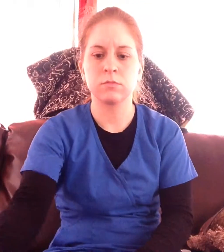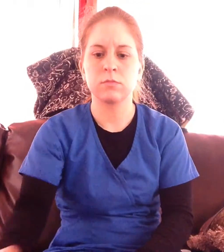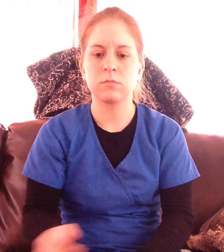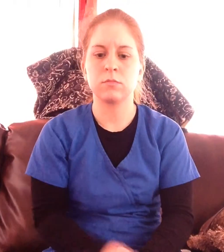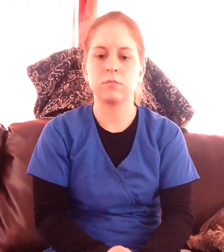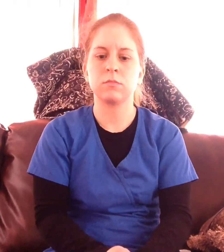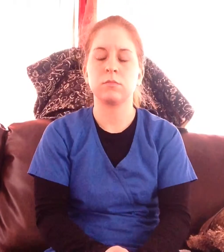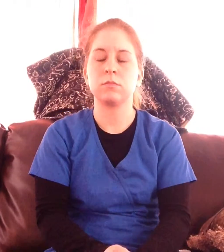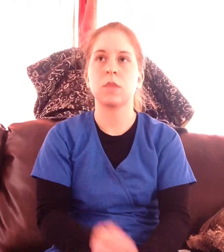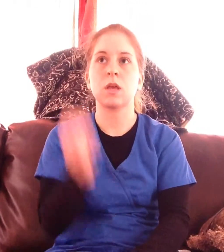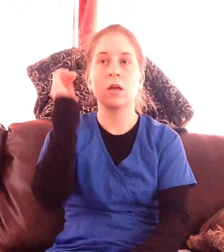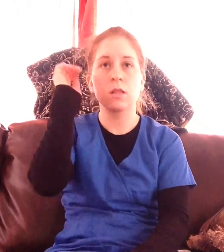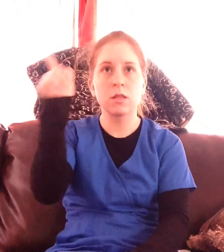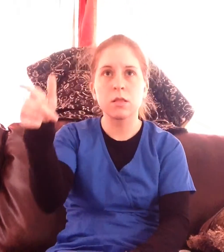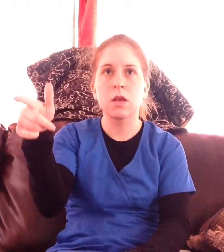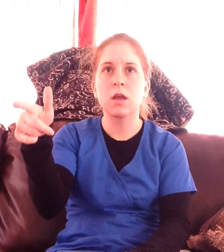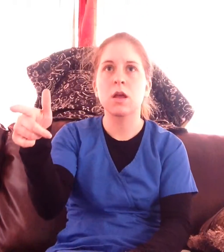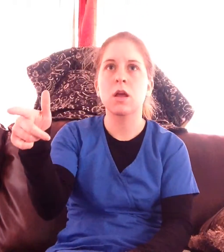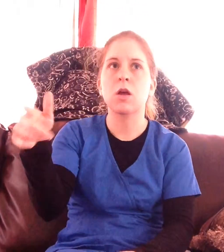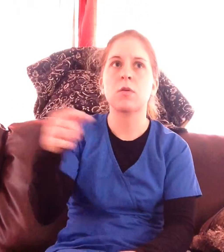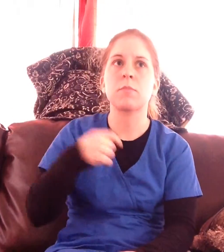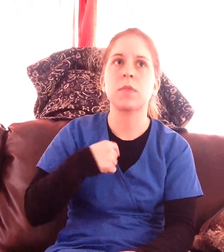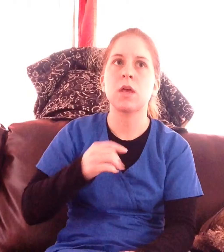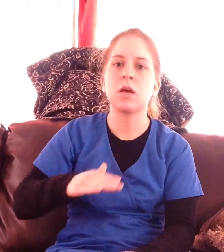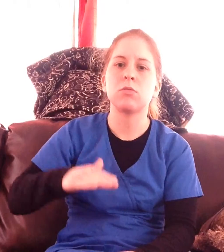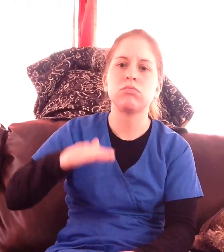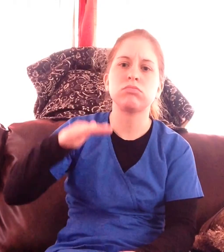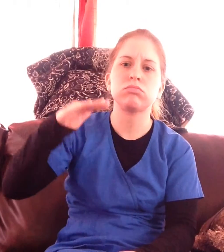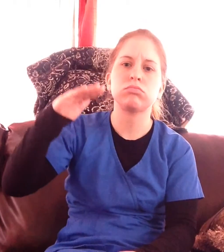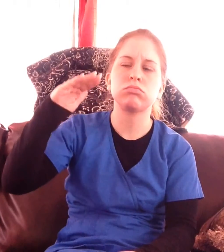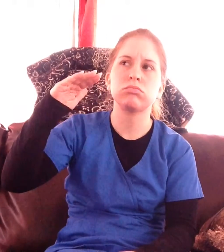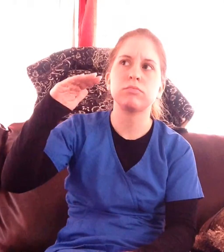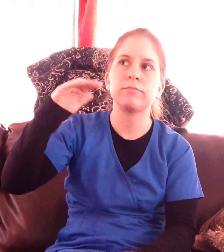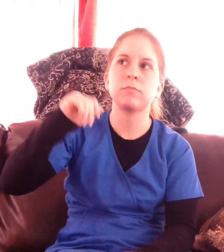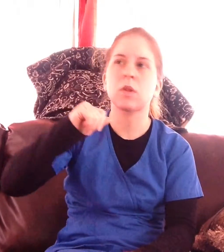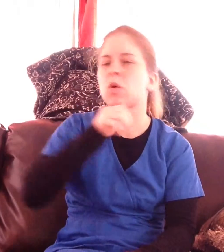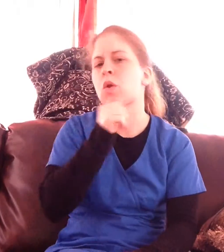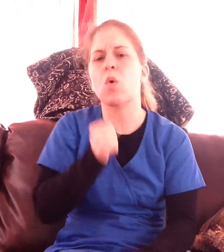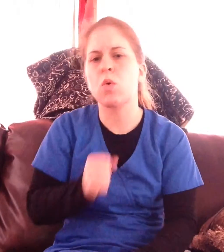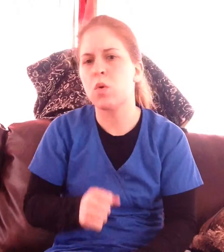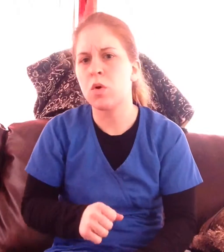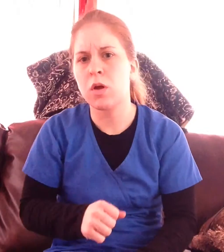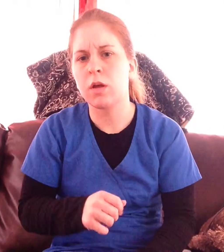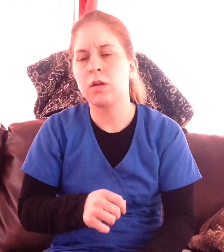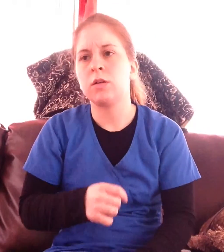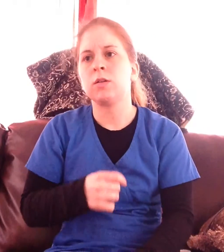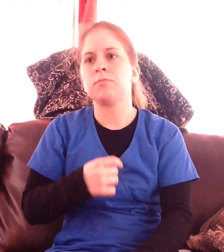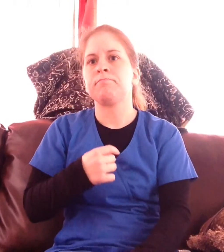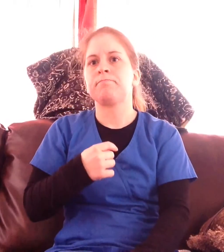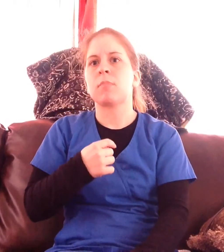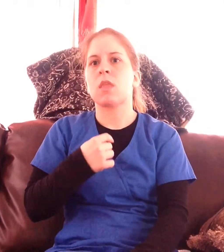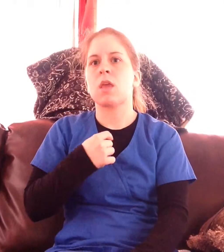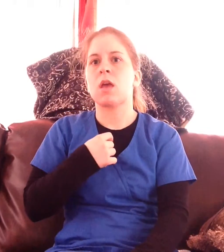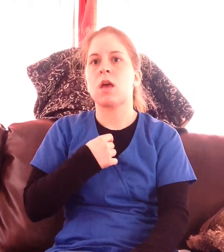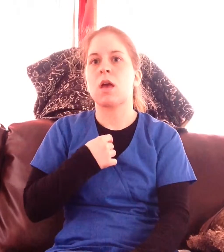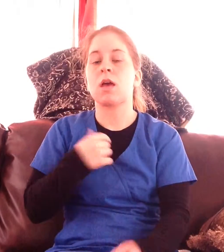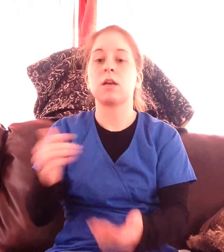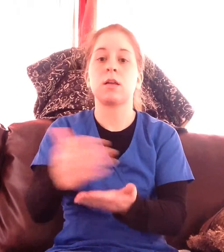Later on in life, I did inherit other pieces from members of the family, such as a grandfather clock from